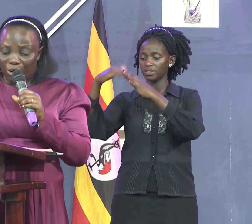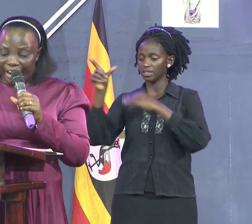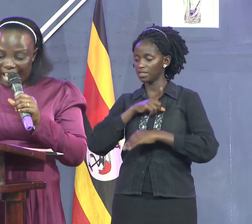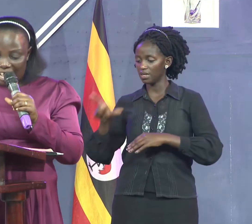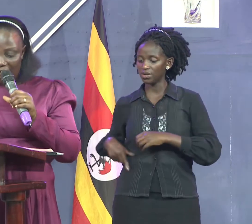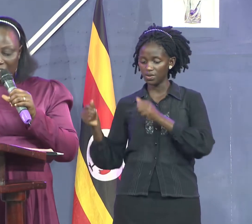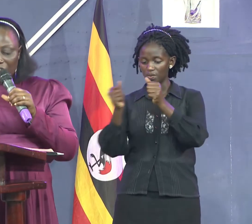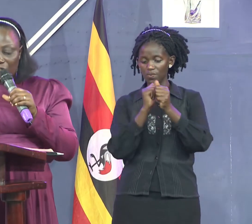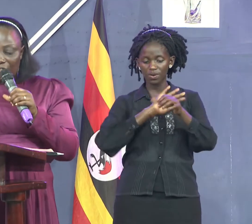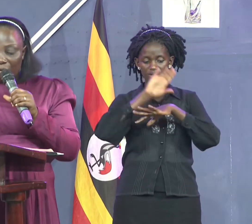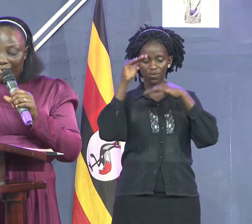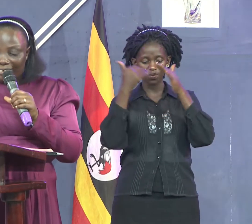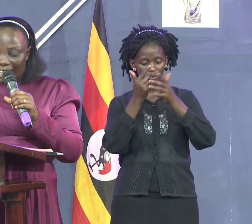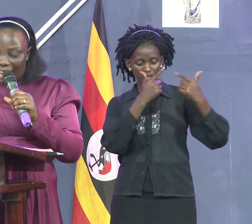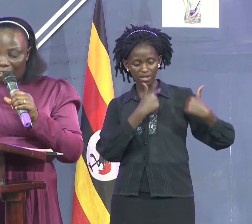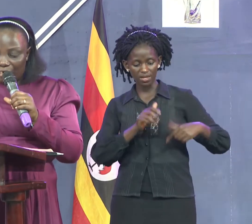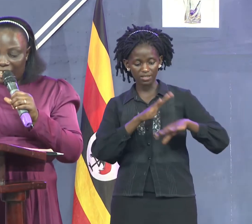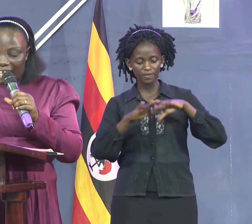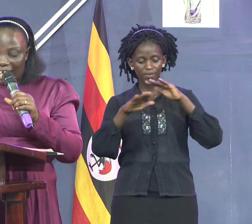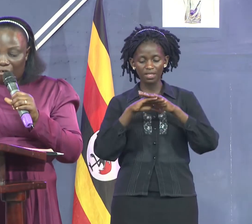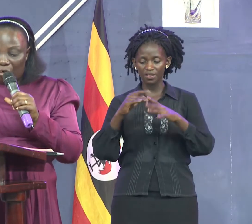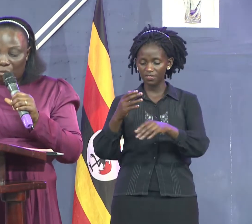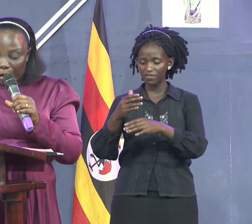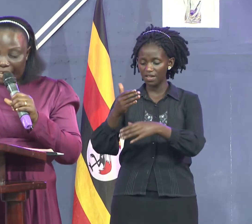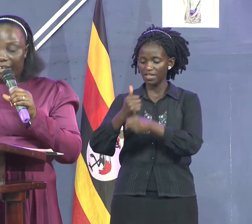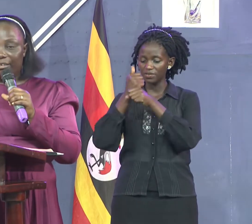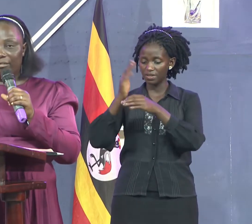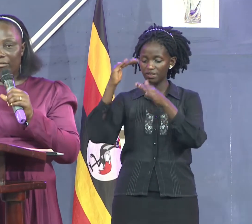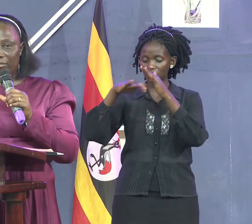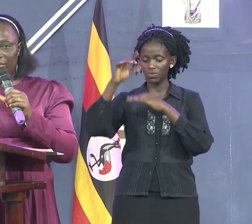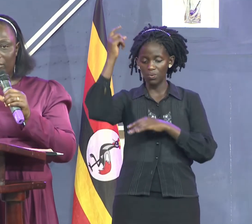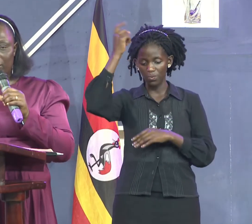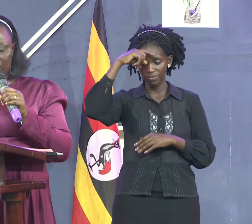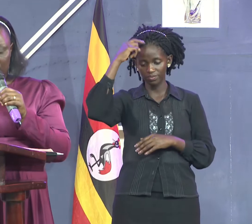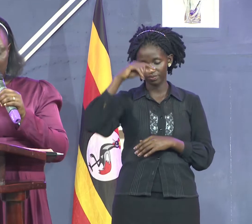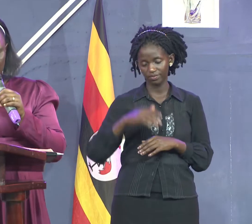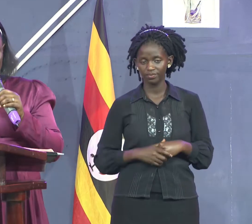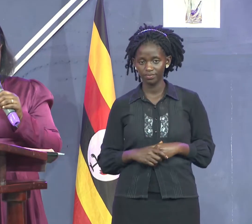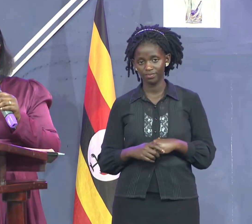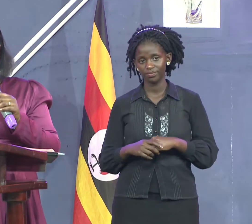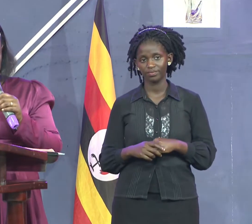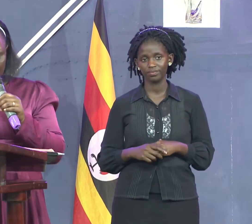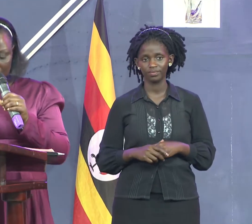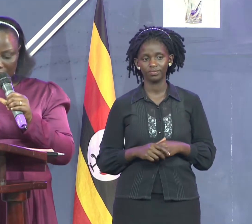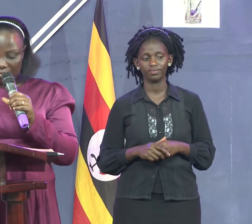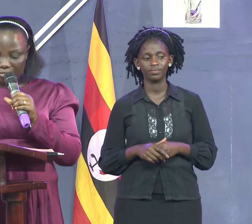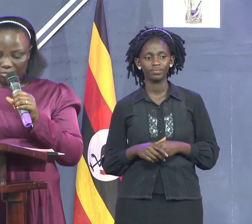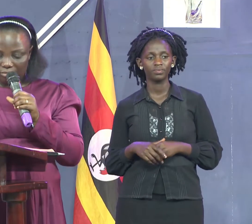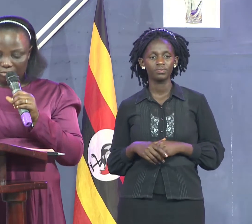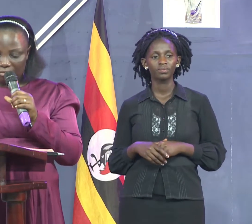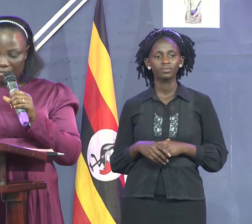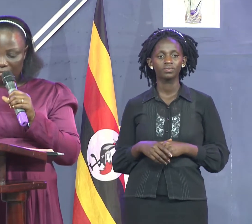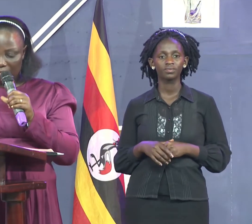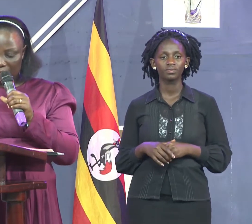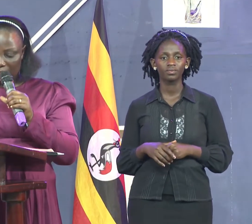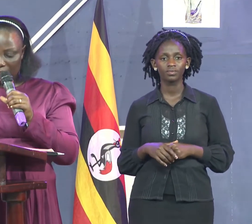gwo gwonna, so tewesiganga kutegeera kwo gwe. Trust in the Lord with all your heart